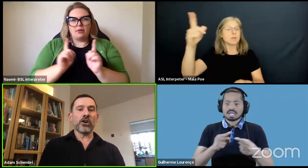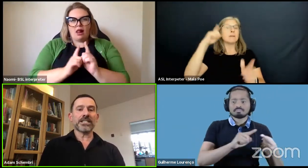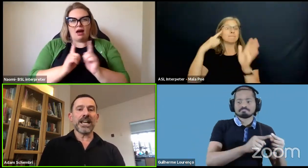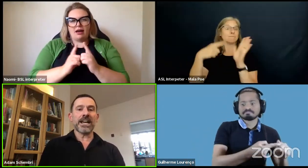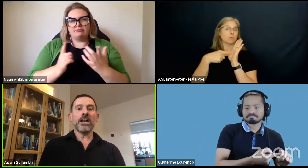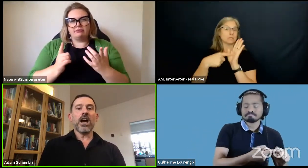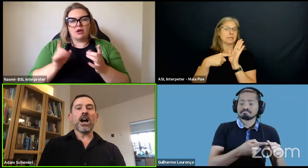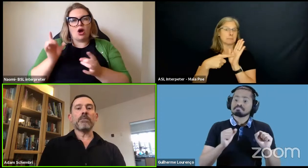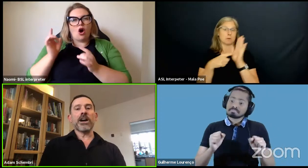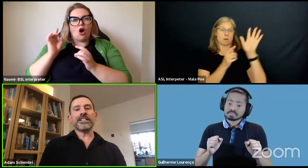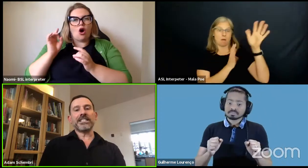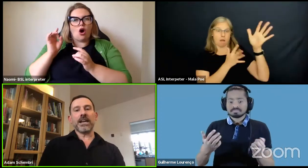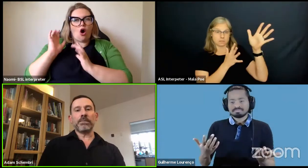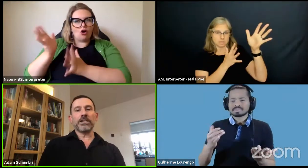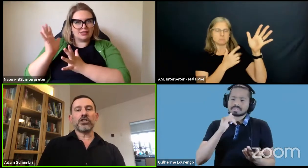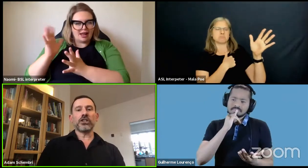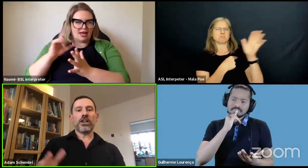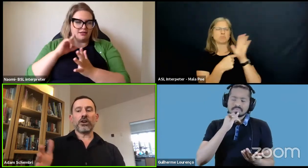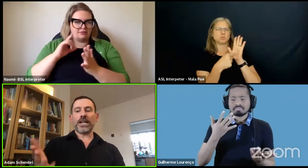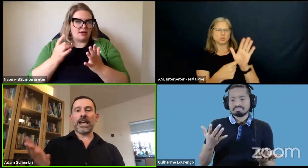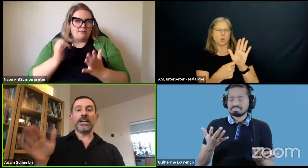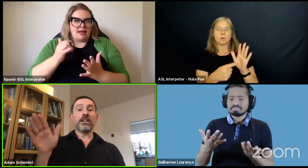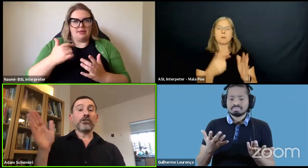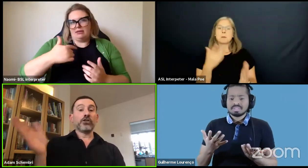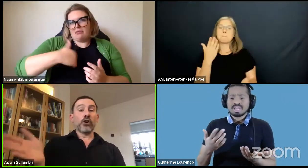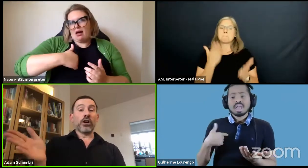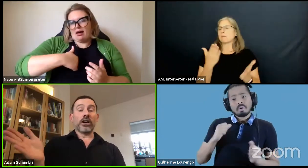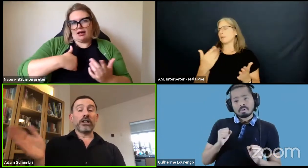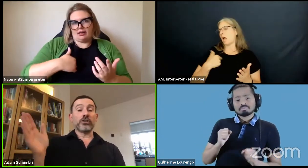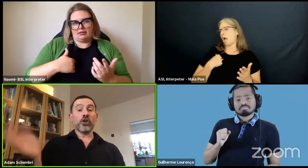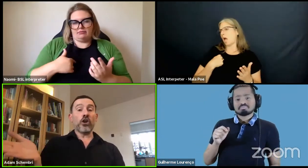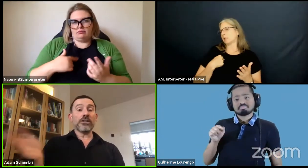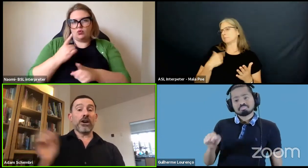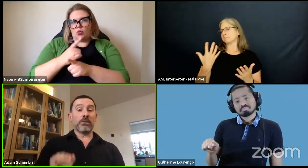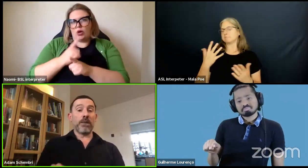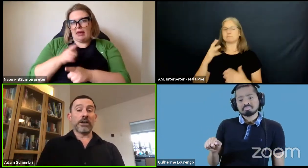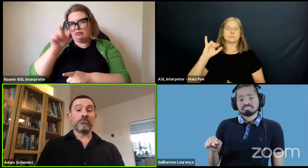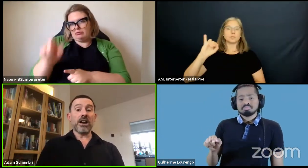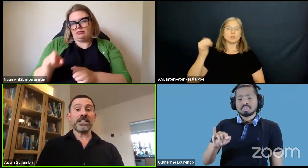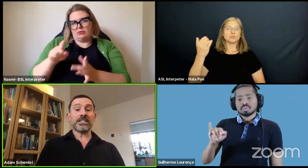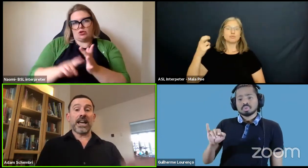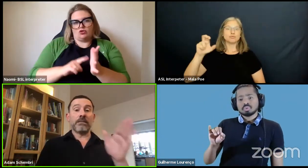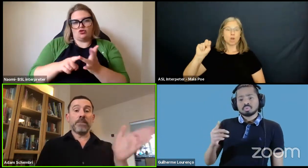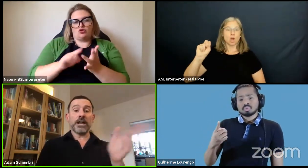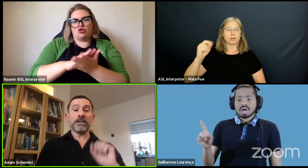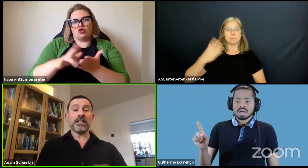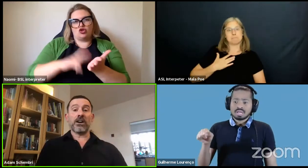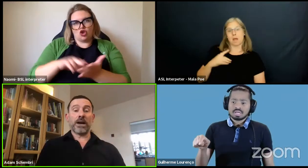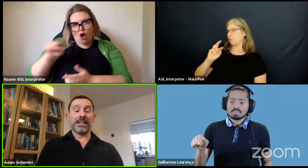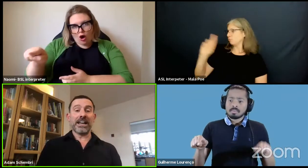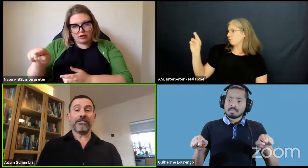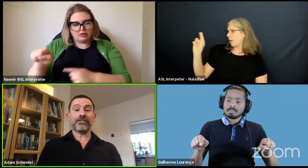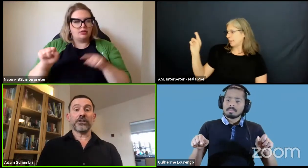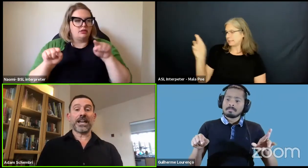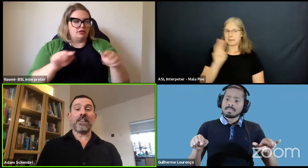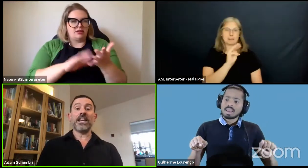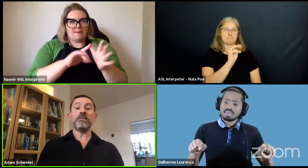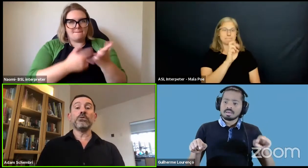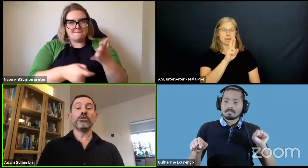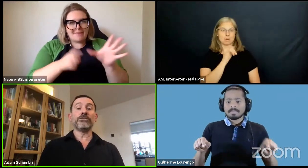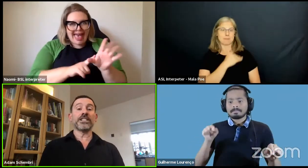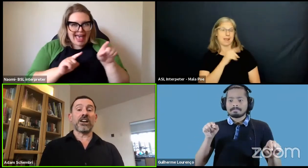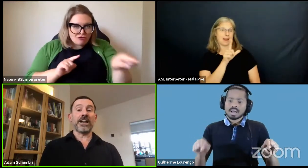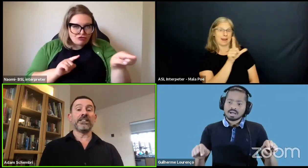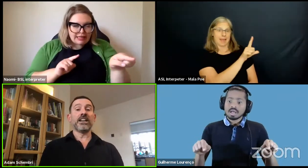case of Auslan, I might establish, okay, John on my right and Mary on my left, okay, and